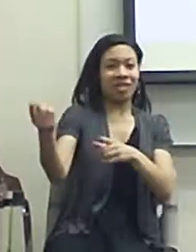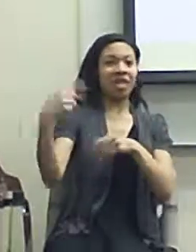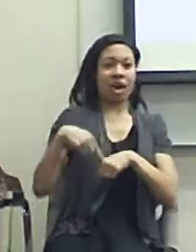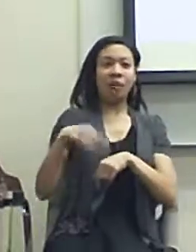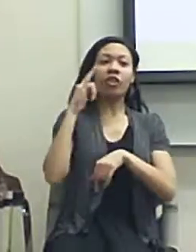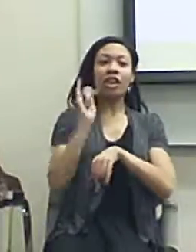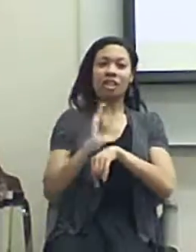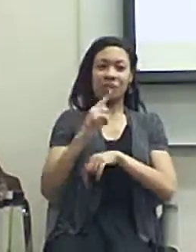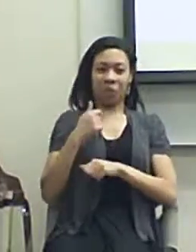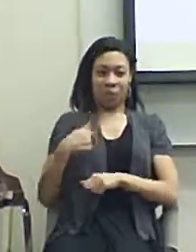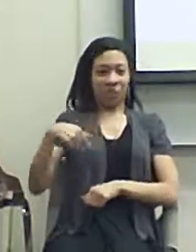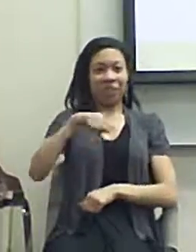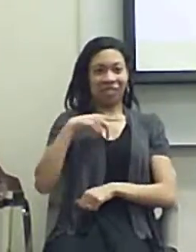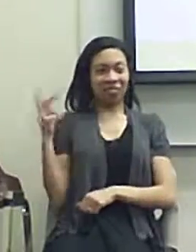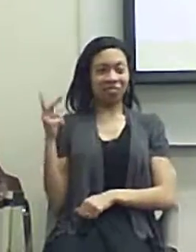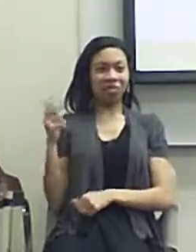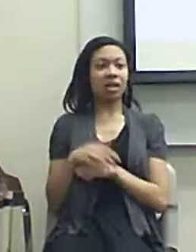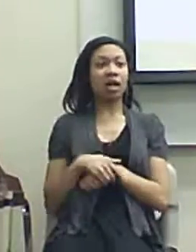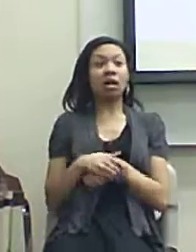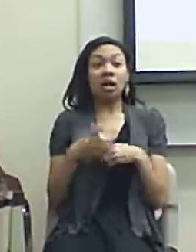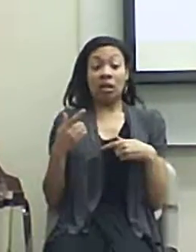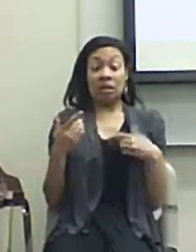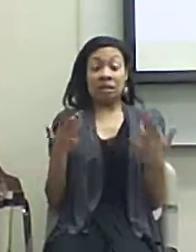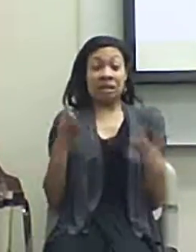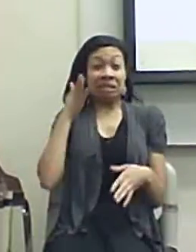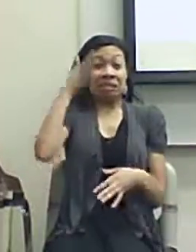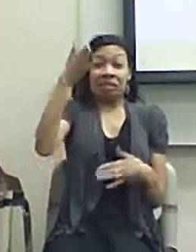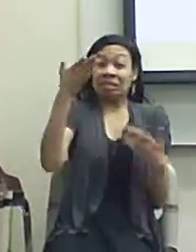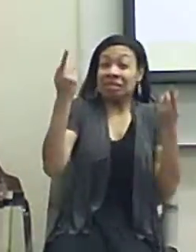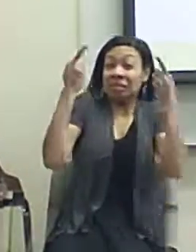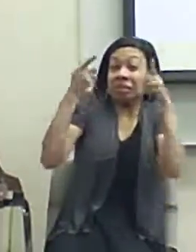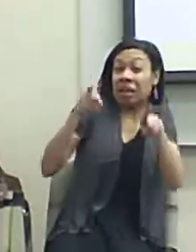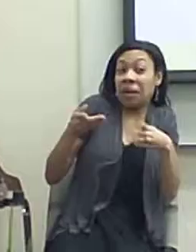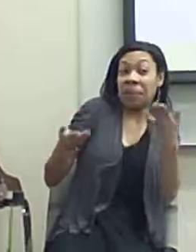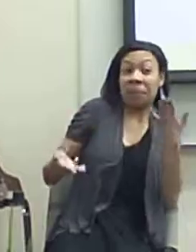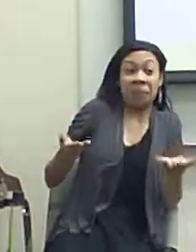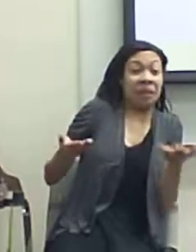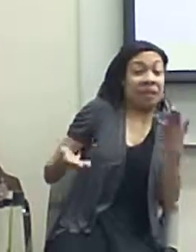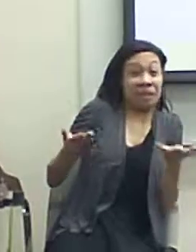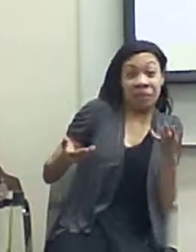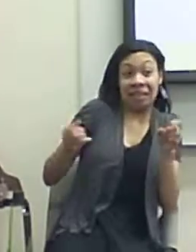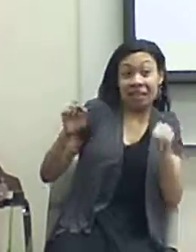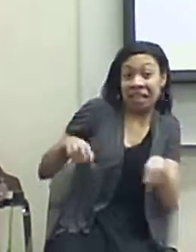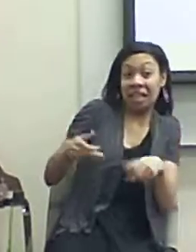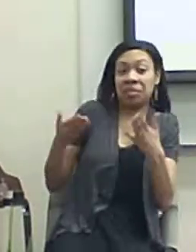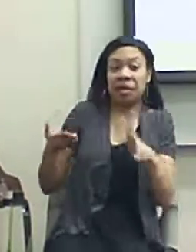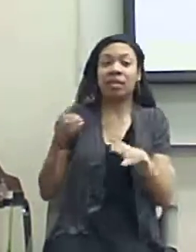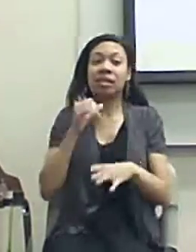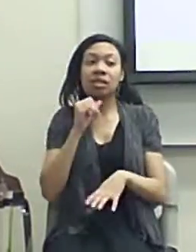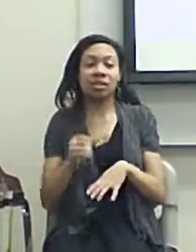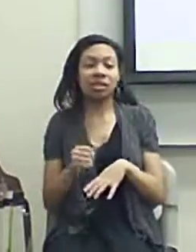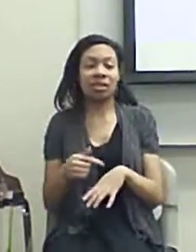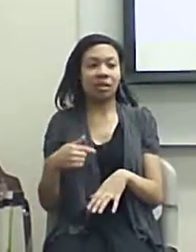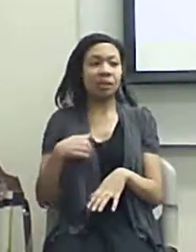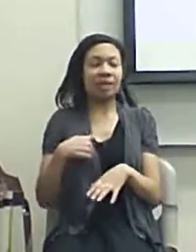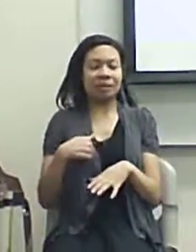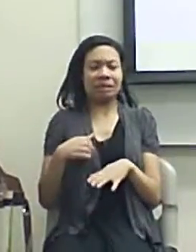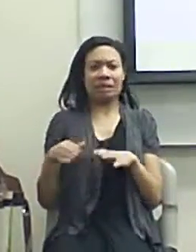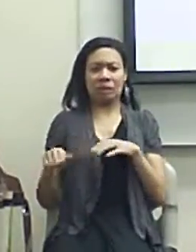And we don't know what's going to happen. I mean, this is all very new. They're openly committing that we're guinea pigs. I have my 2